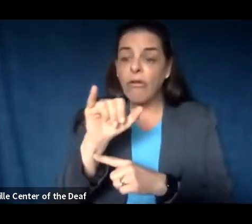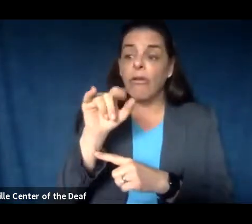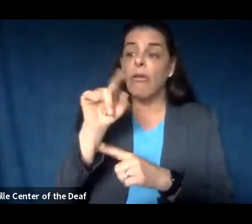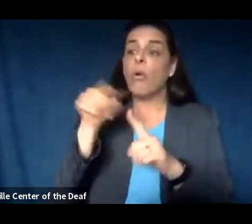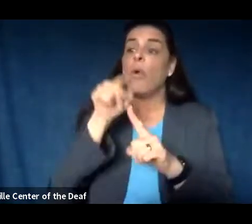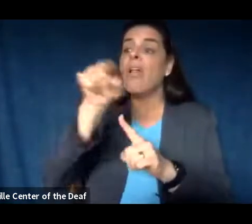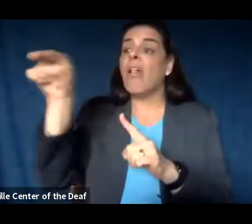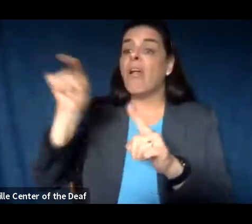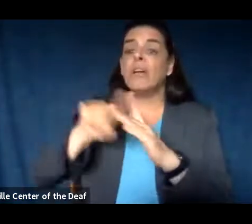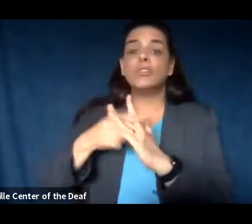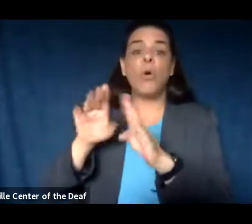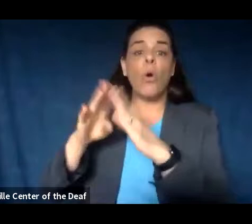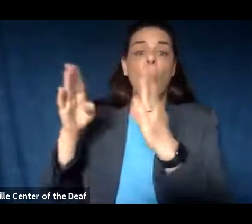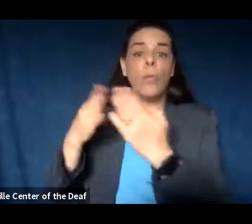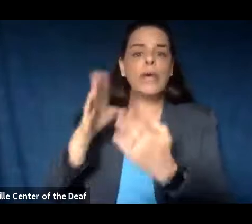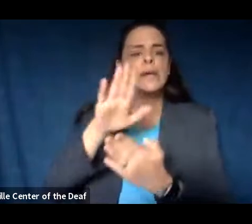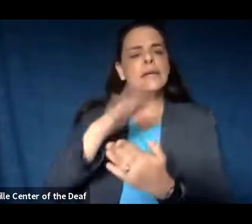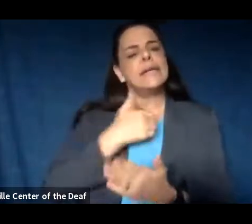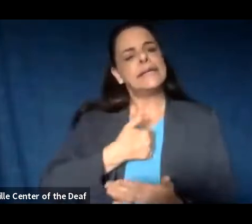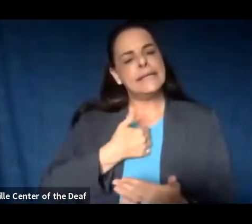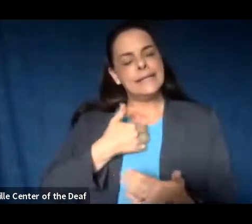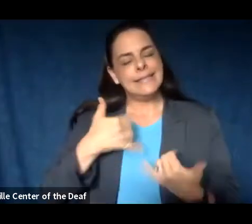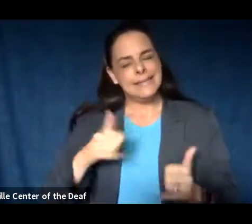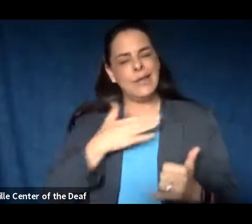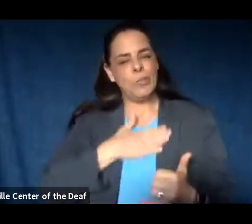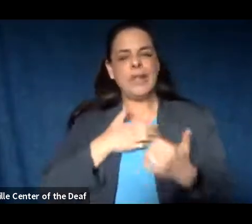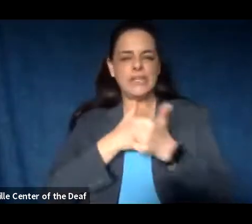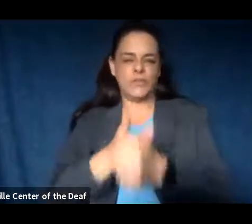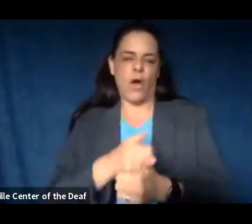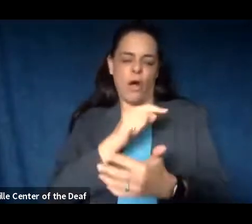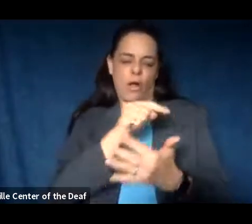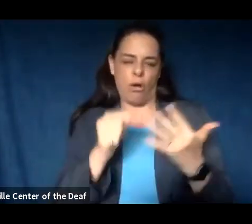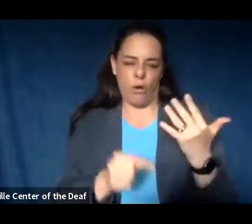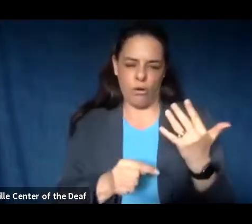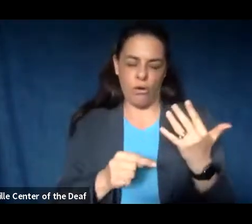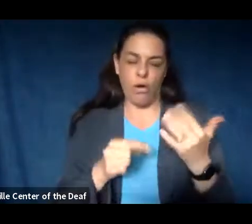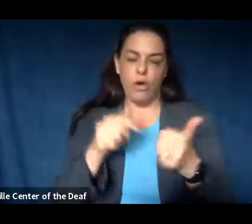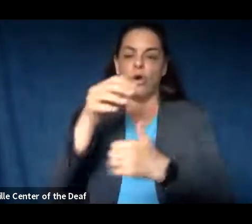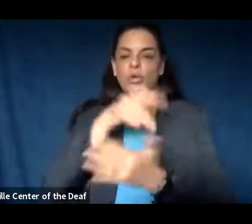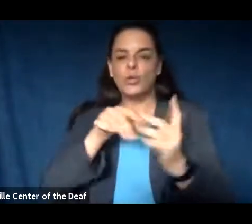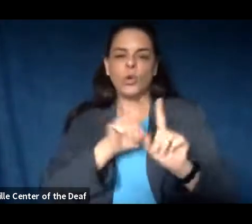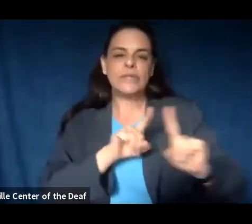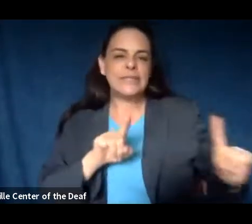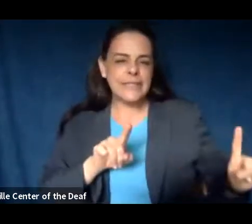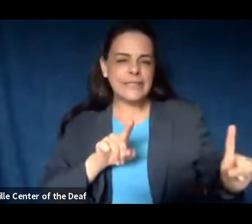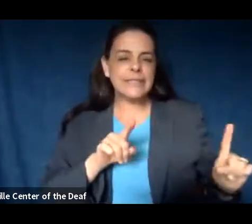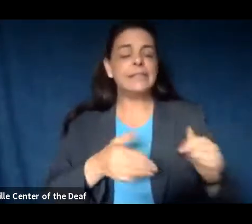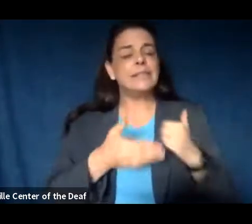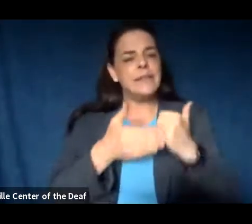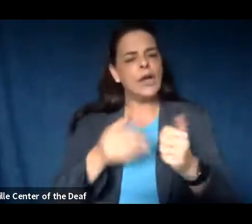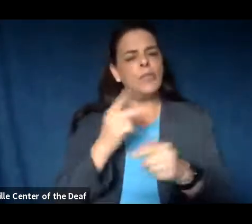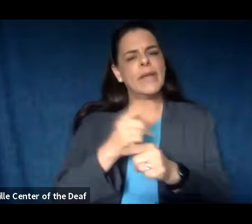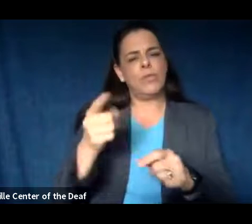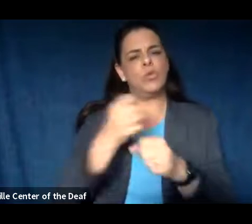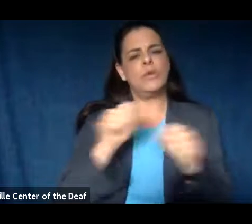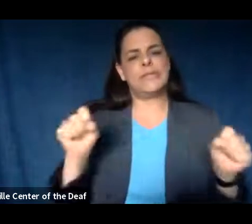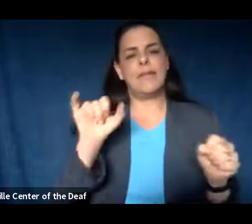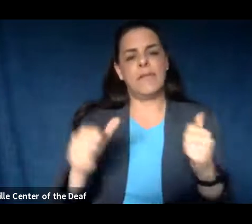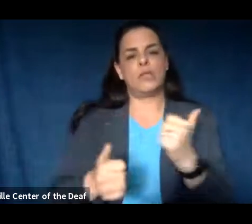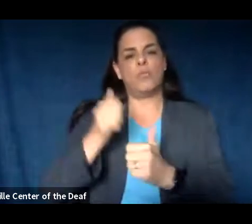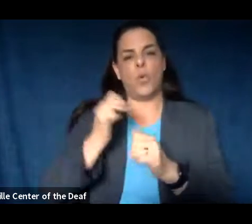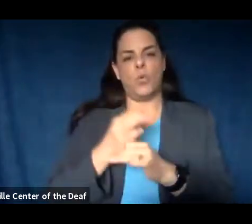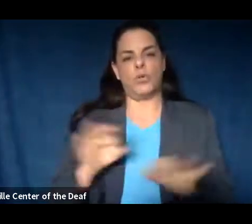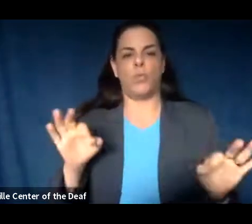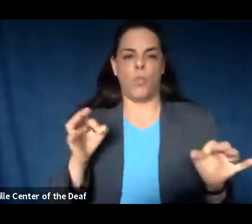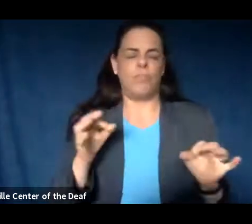start opening, still follow all that guidance I just talked about. All of the social distancing things to help keep you safe is what's going to be most important